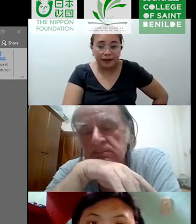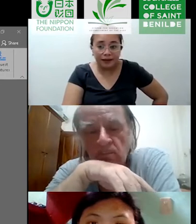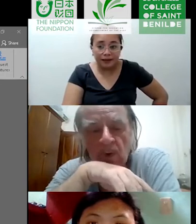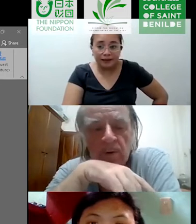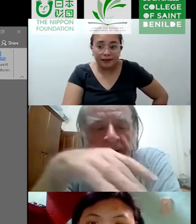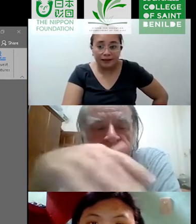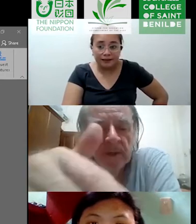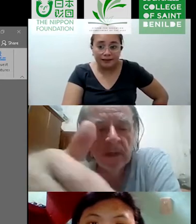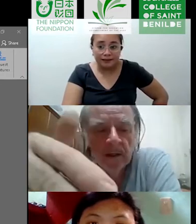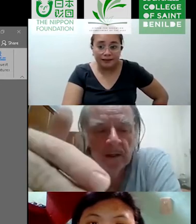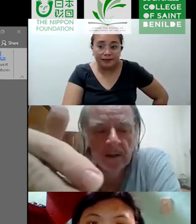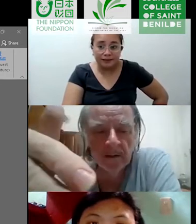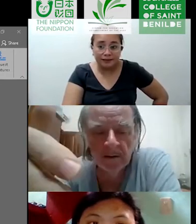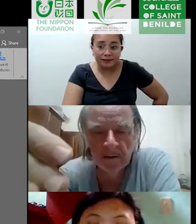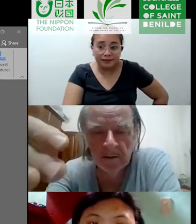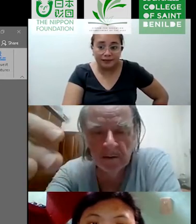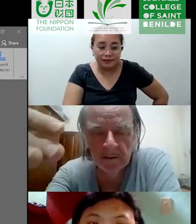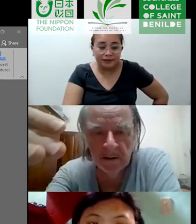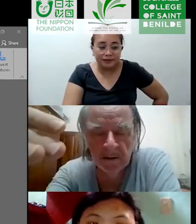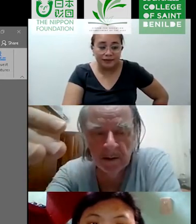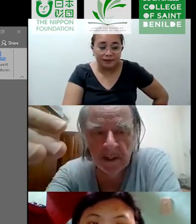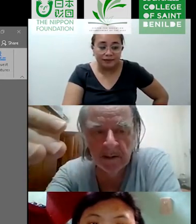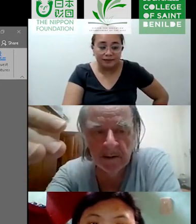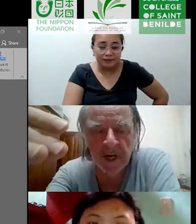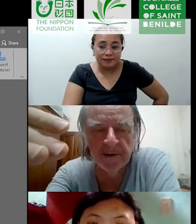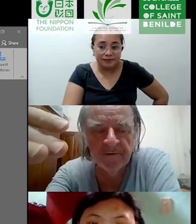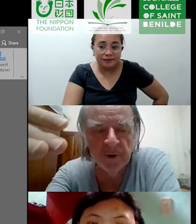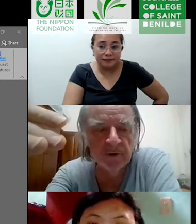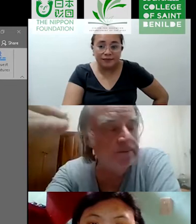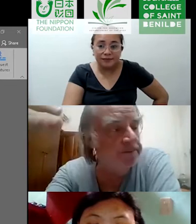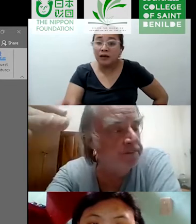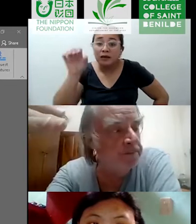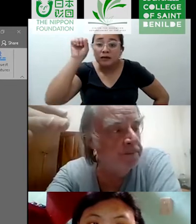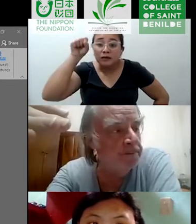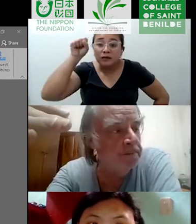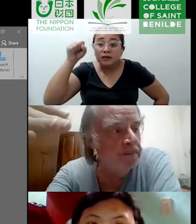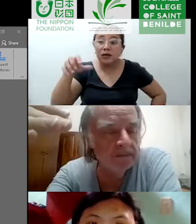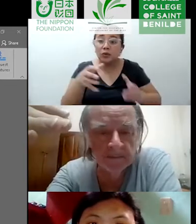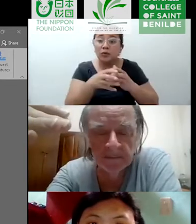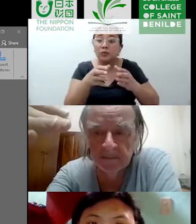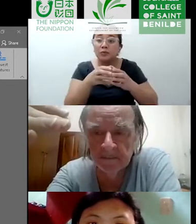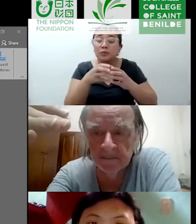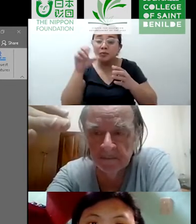Yes, not the Okay. same. For my group, it's the same. And Shock from your group?